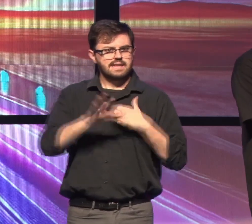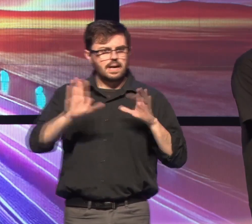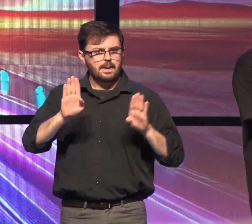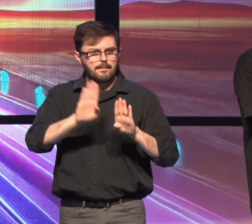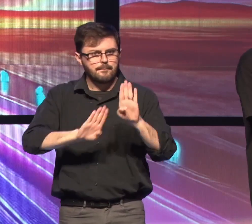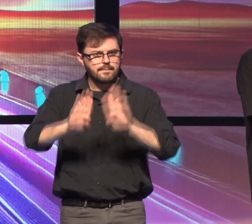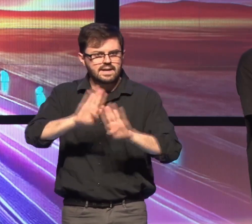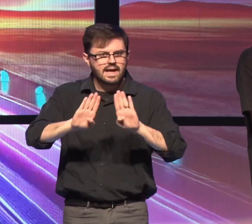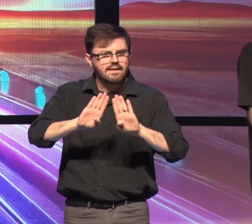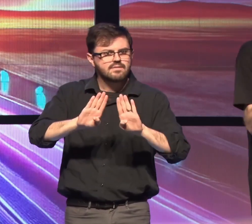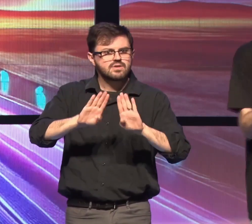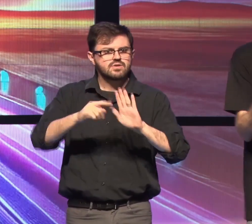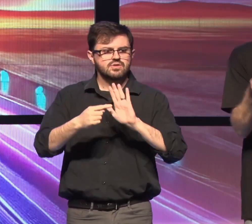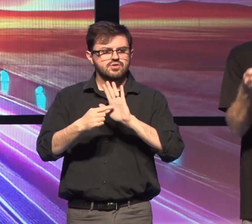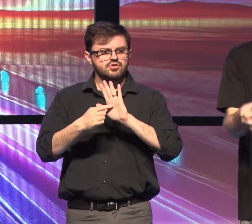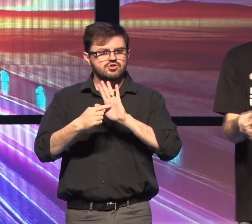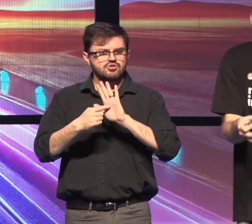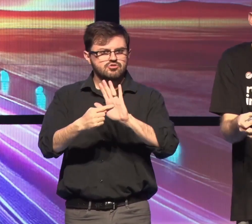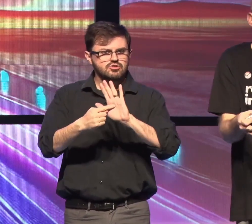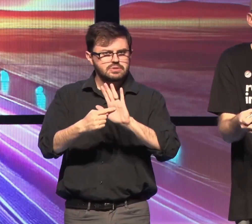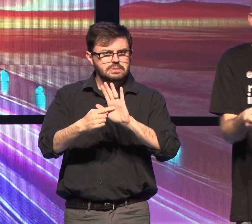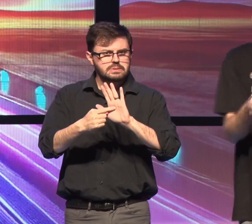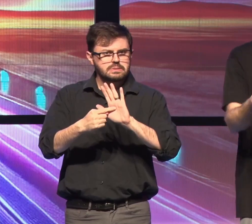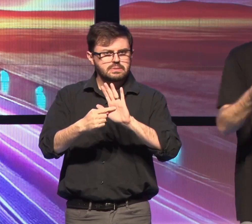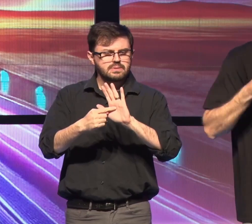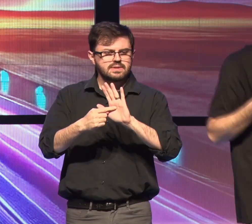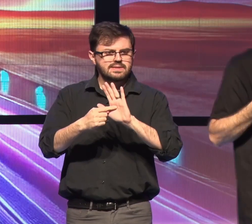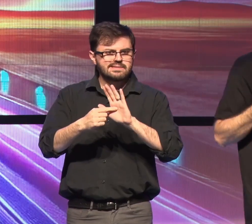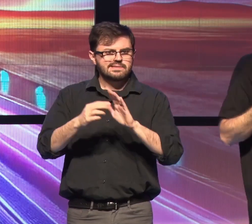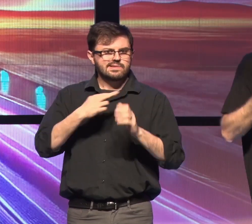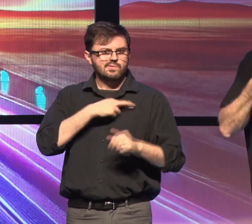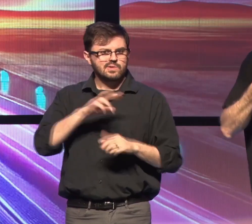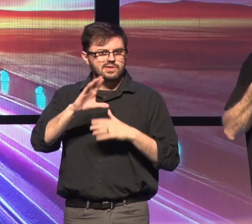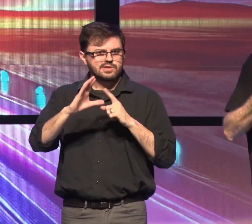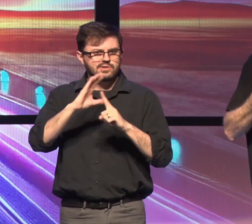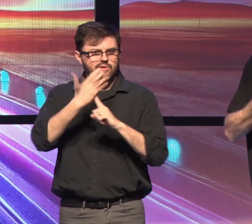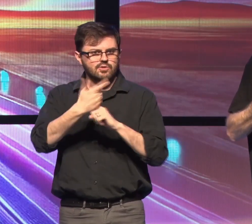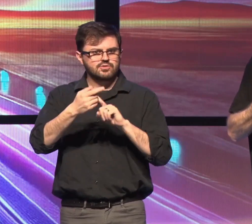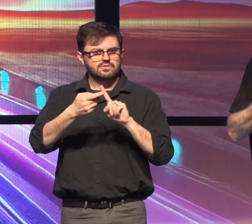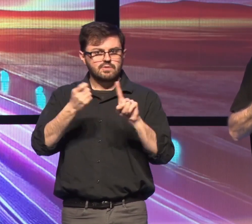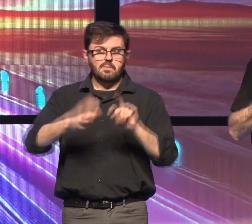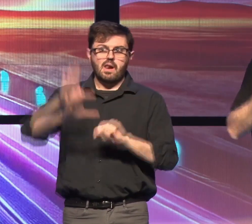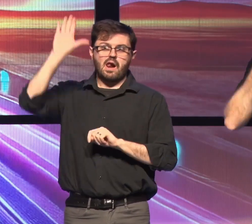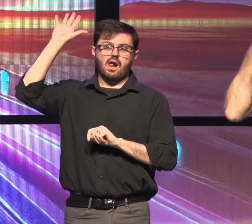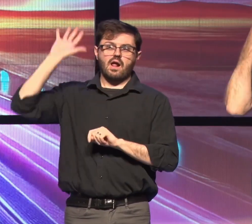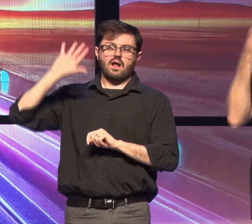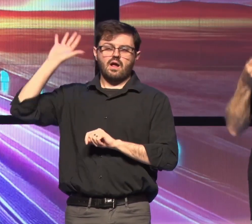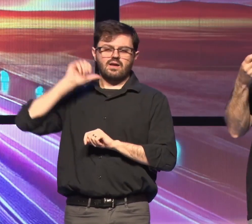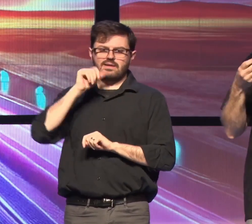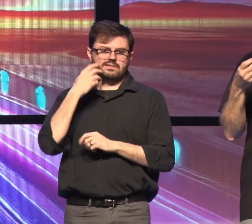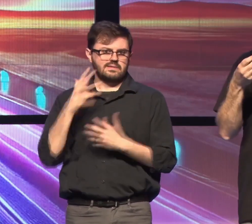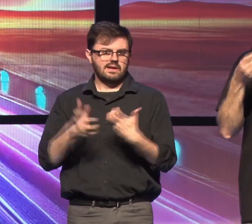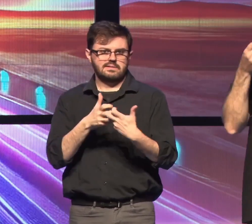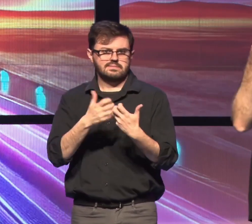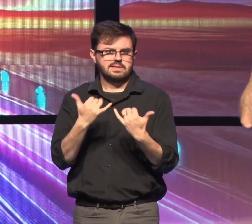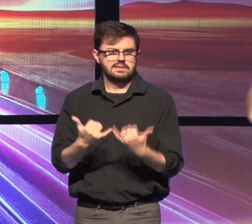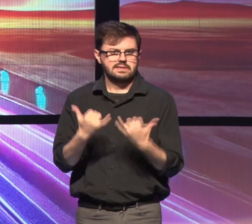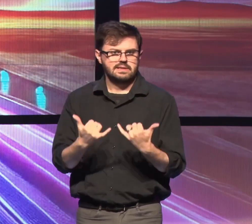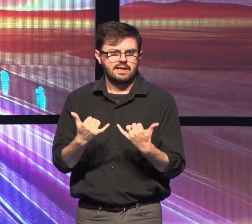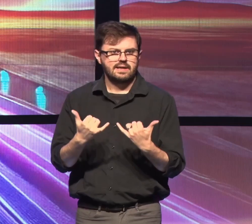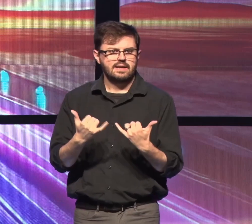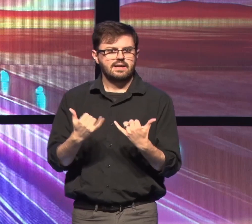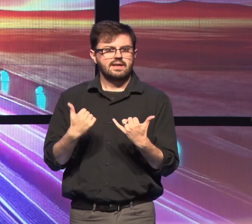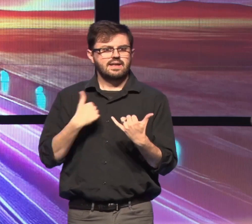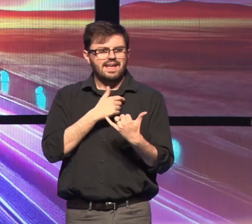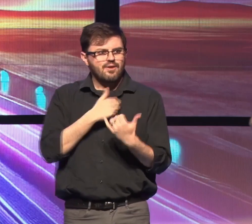day of Jesus rather than what's really happening today. So we'll separate ourselves from certain things and we'll miss what